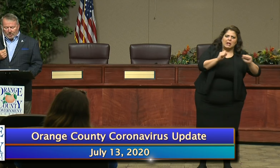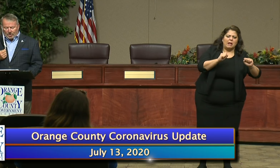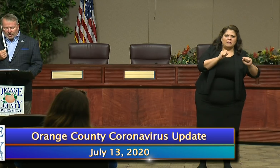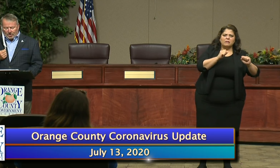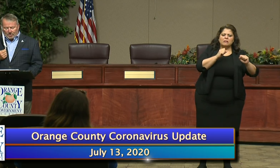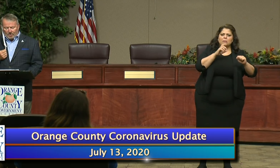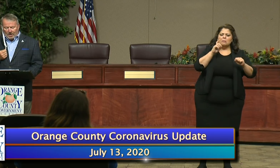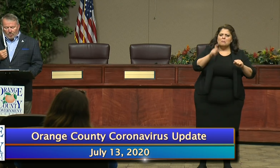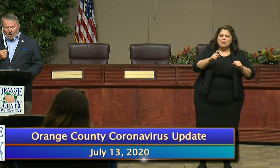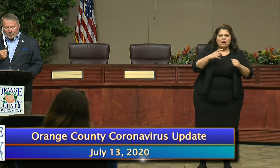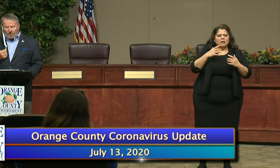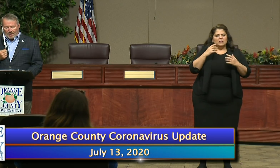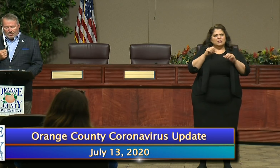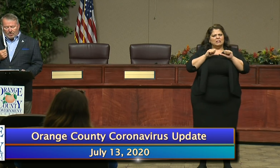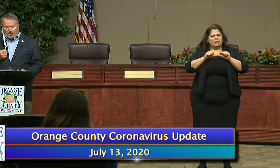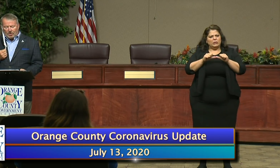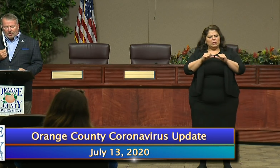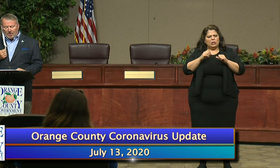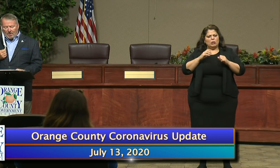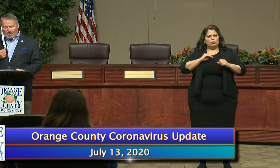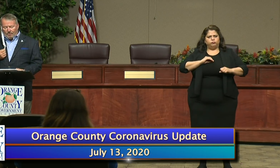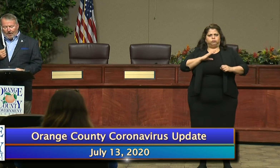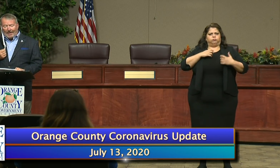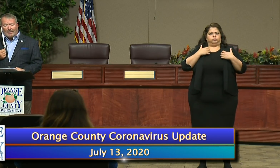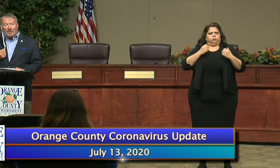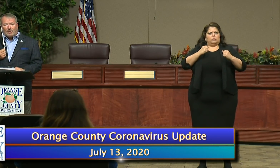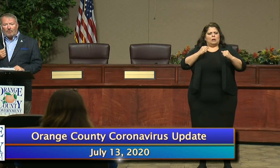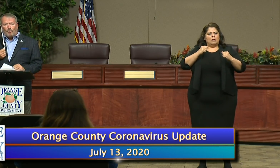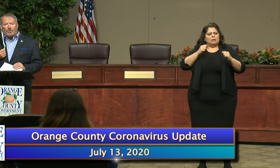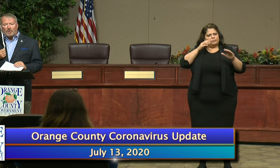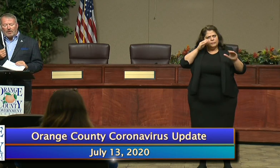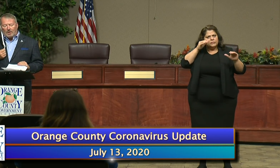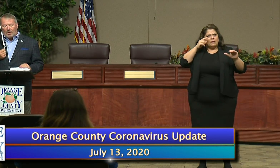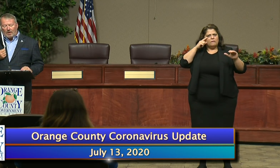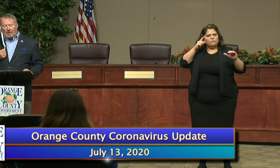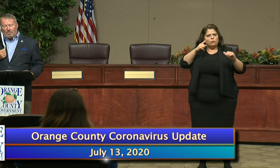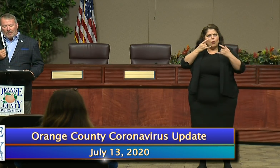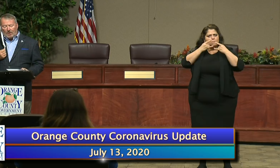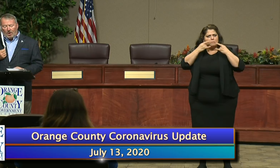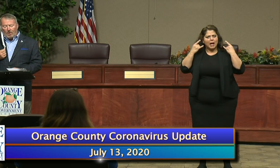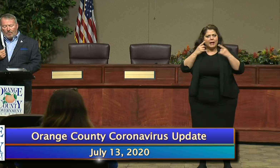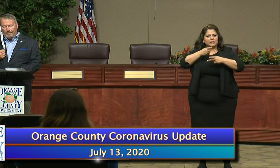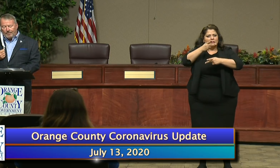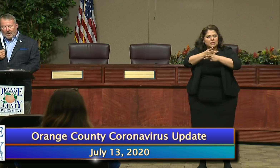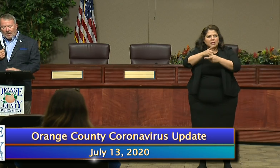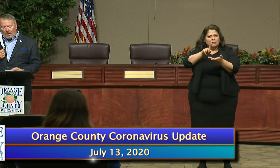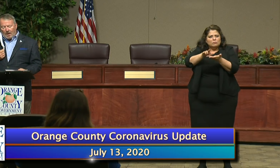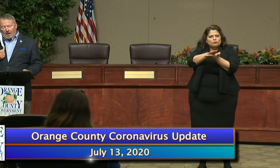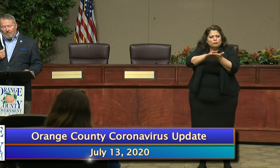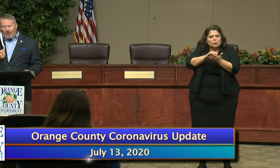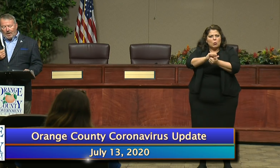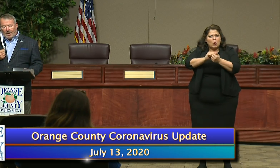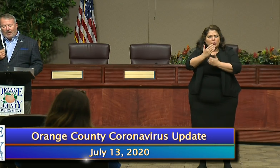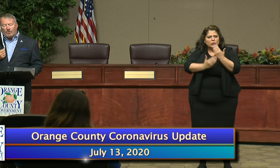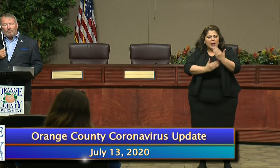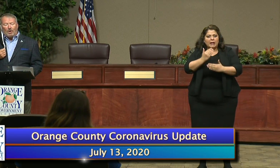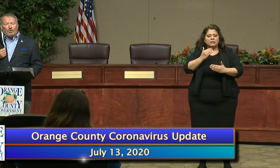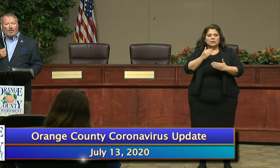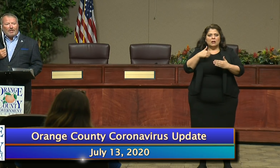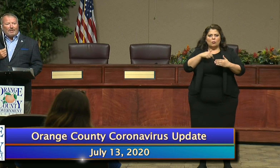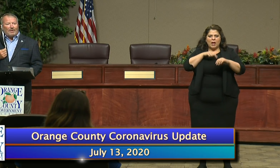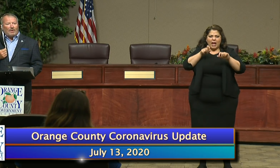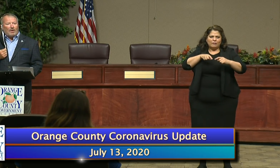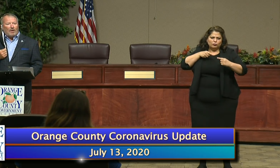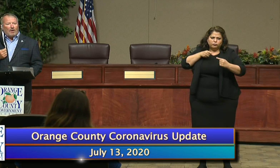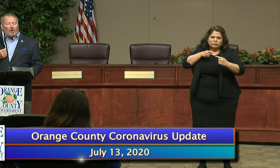our distances and we need to wash our hands because this fight is unfortunately going to be a long one. I know it's